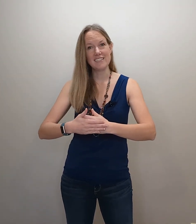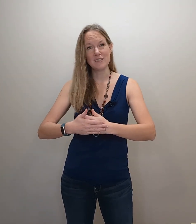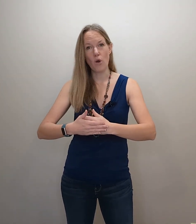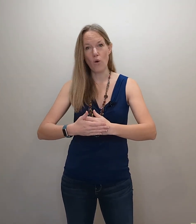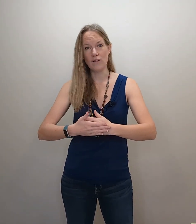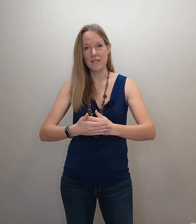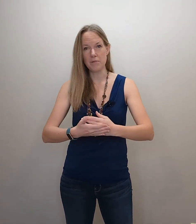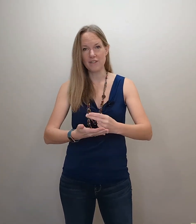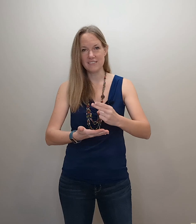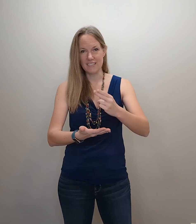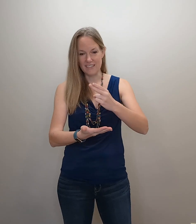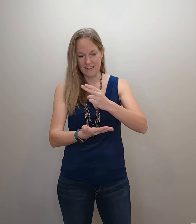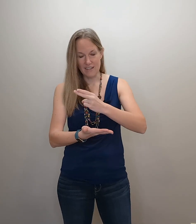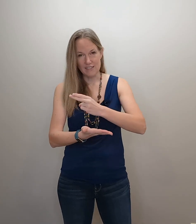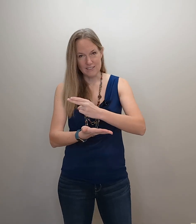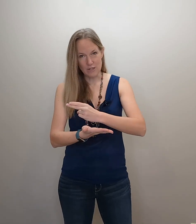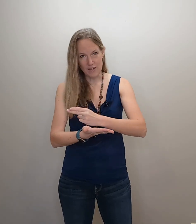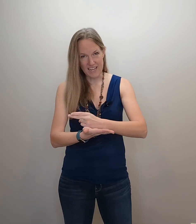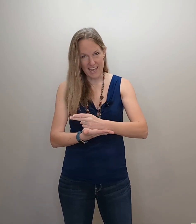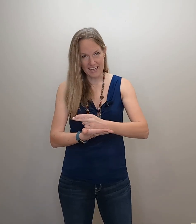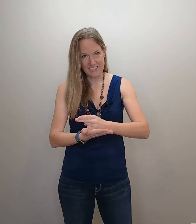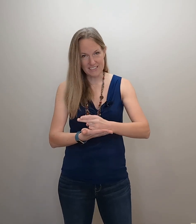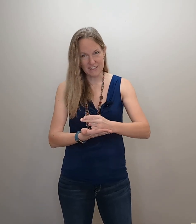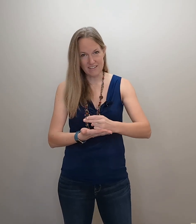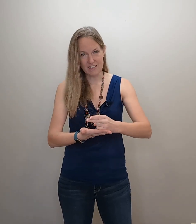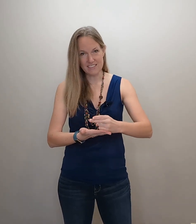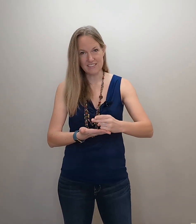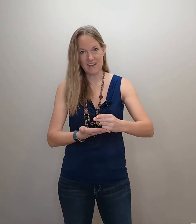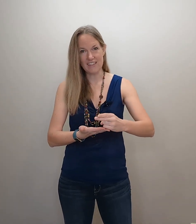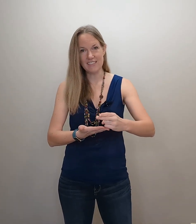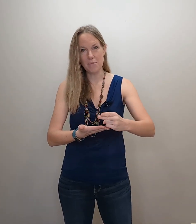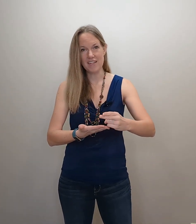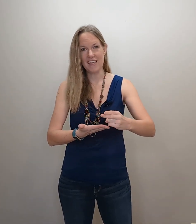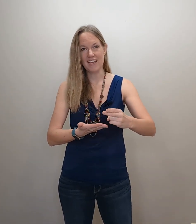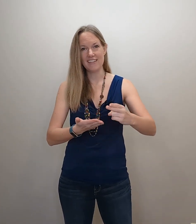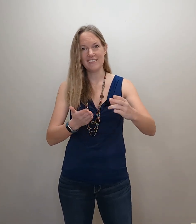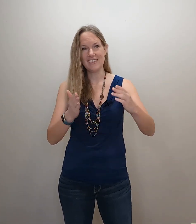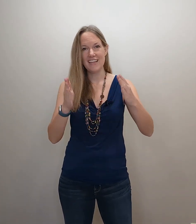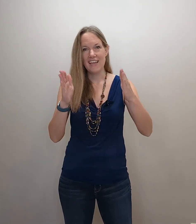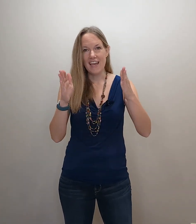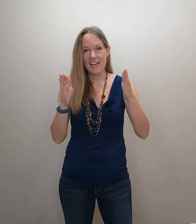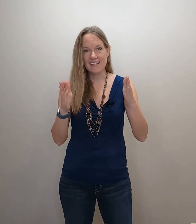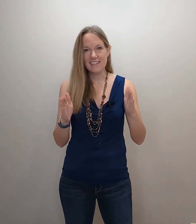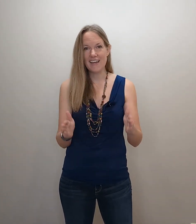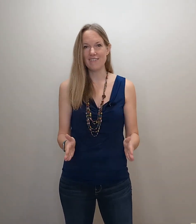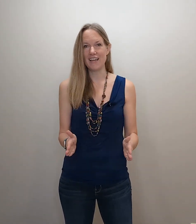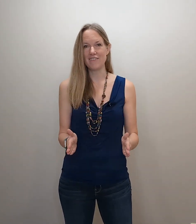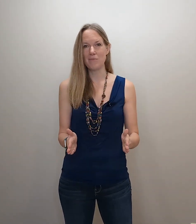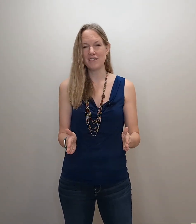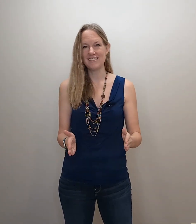is holy person. So an H across your non-dominant hand, and then the outline of a